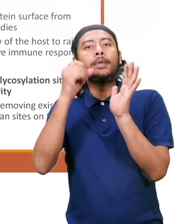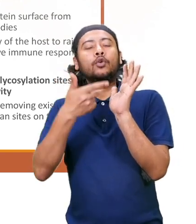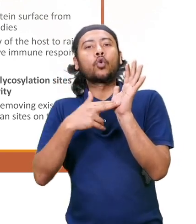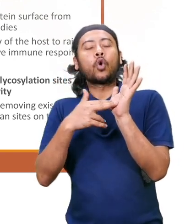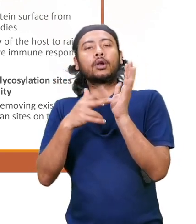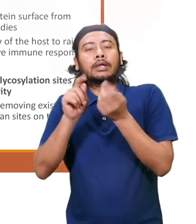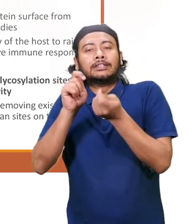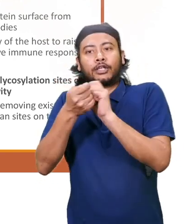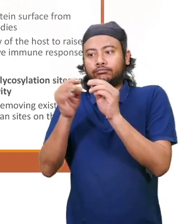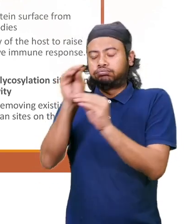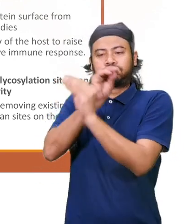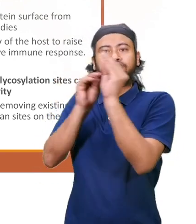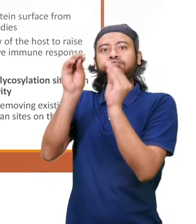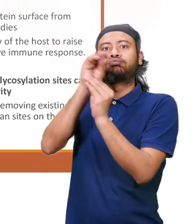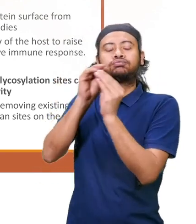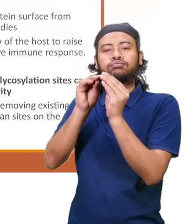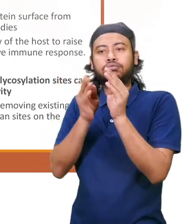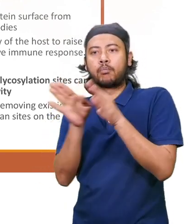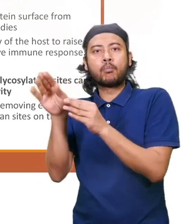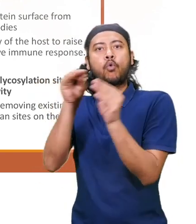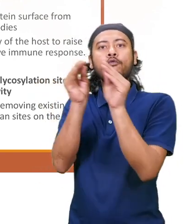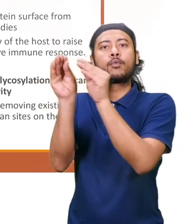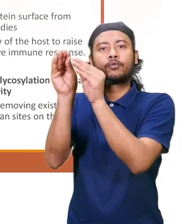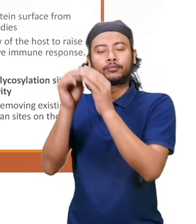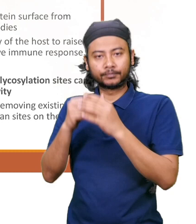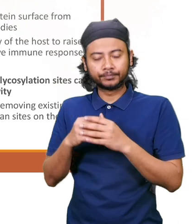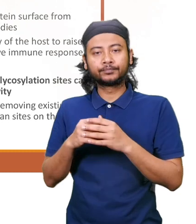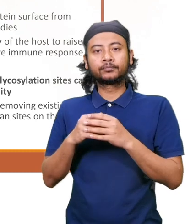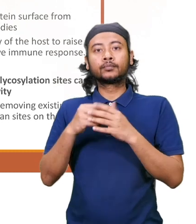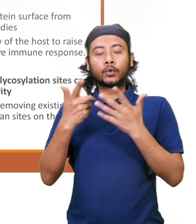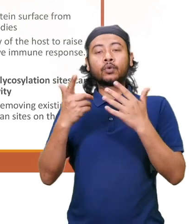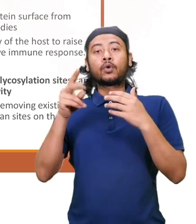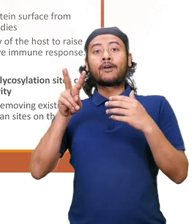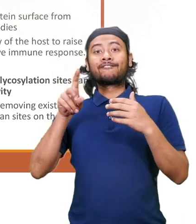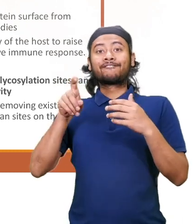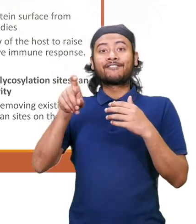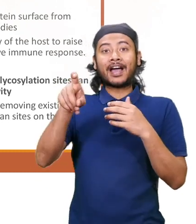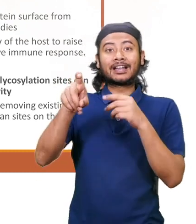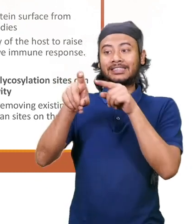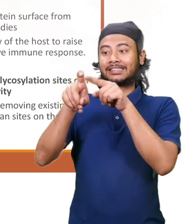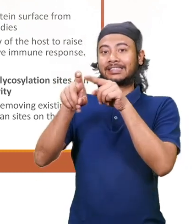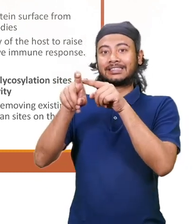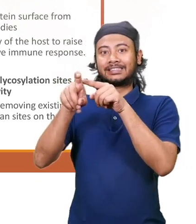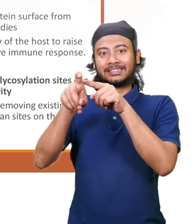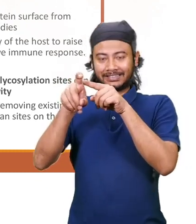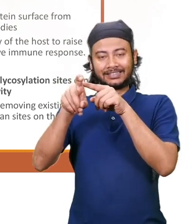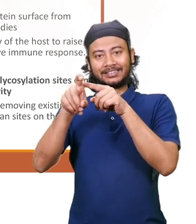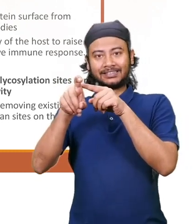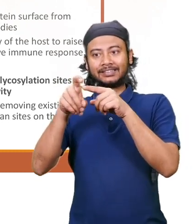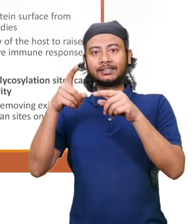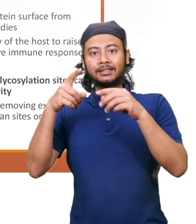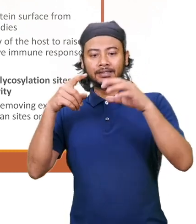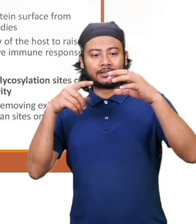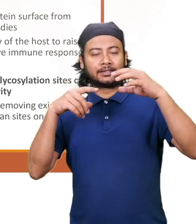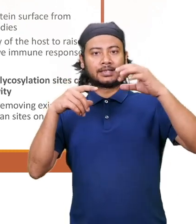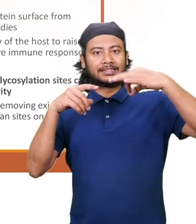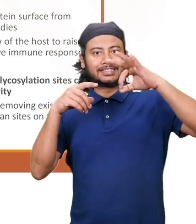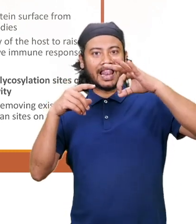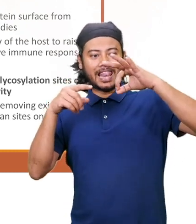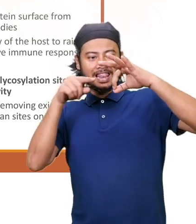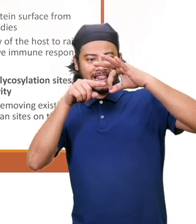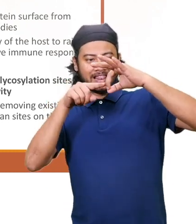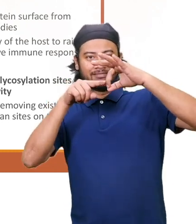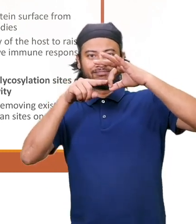cell surface of host through glycans, and then later those viral particles are